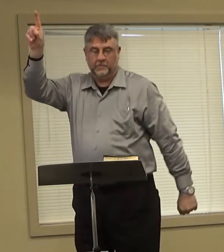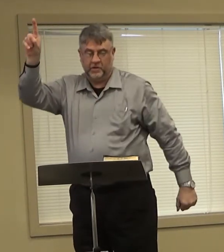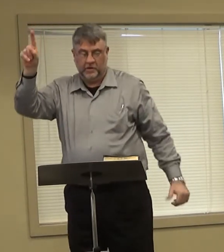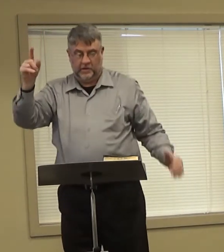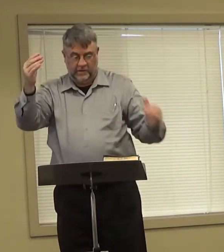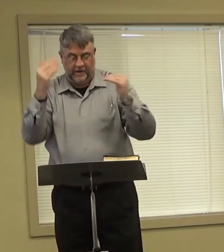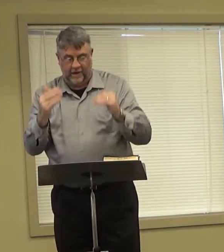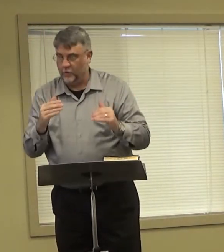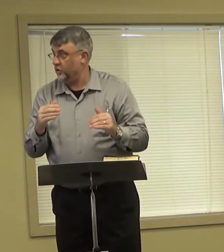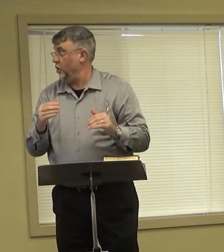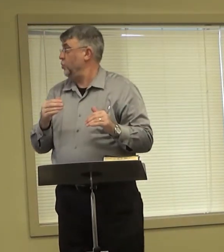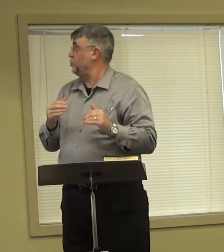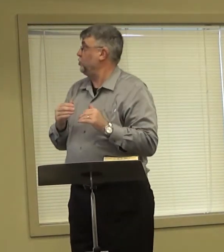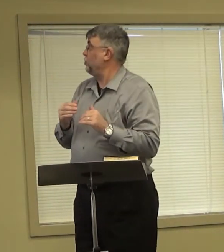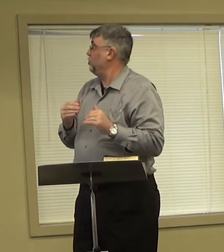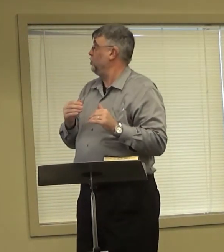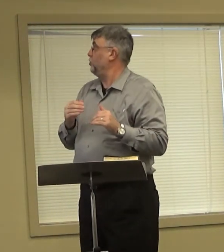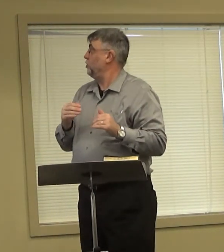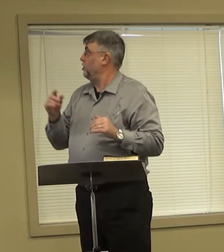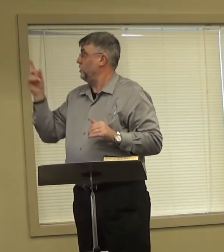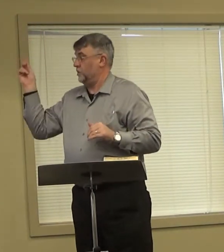He wants to make sure that, you know, we look to him.